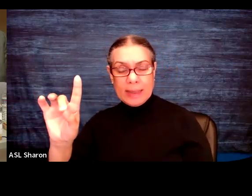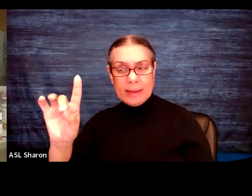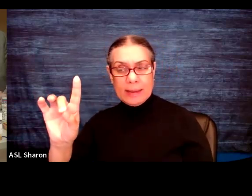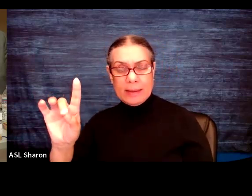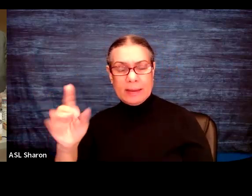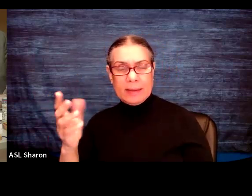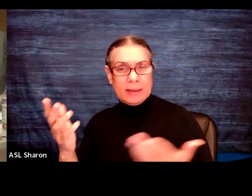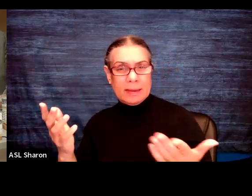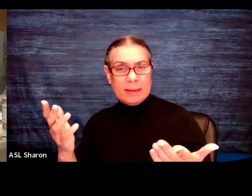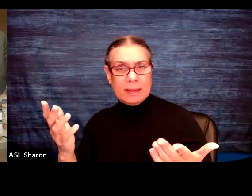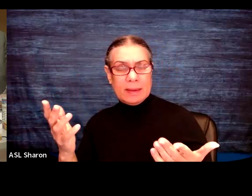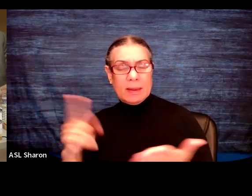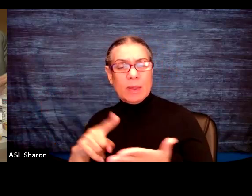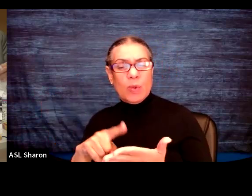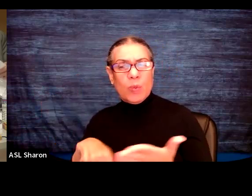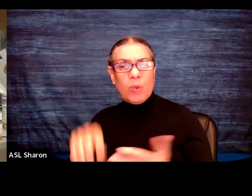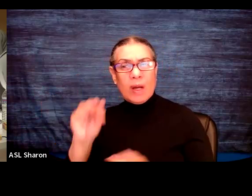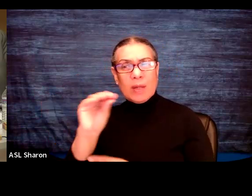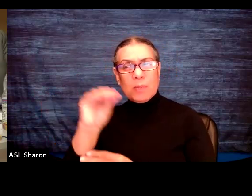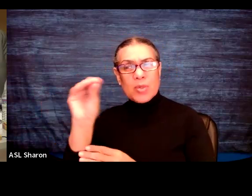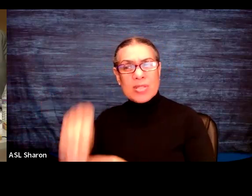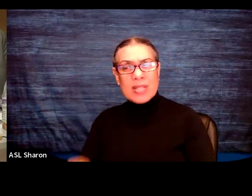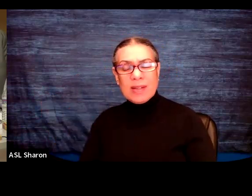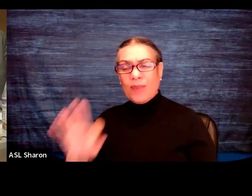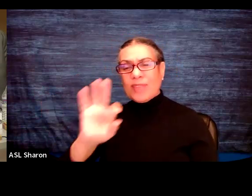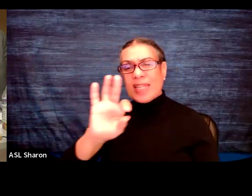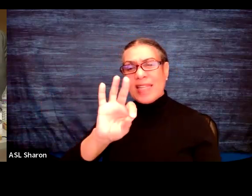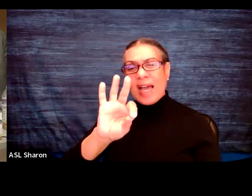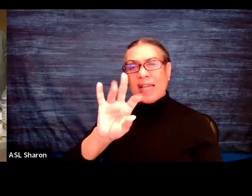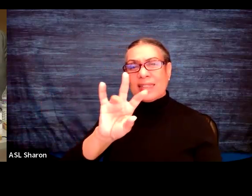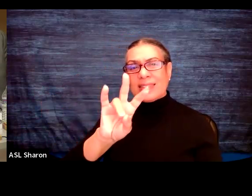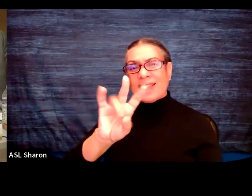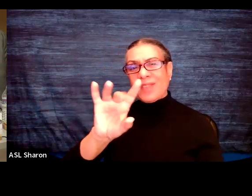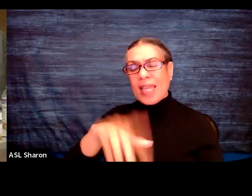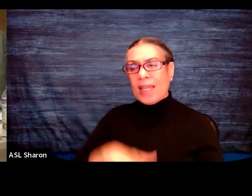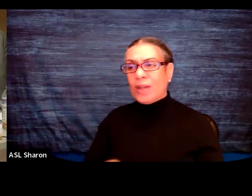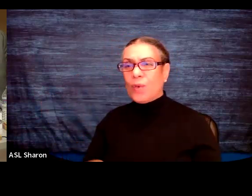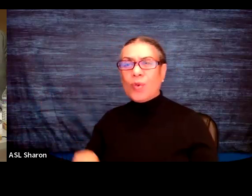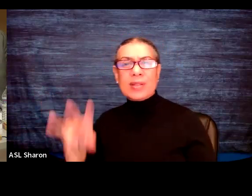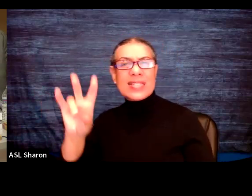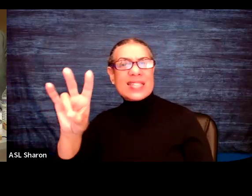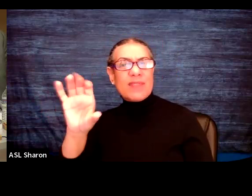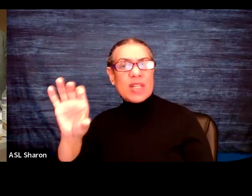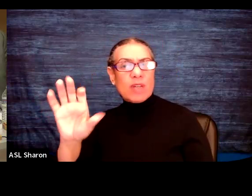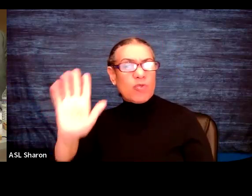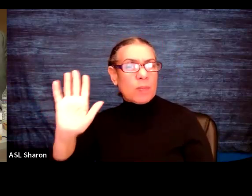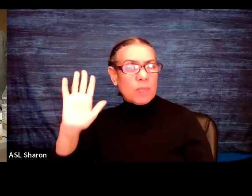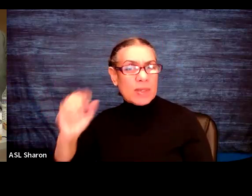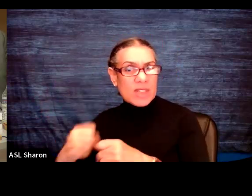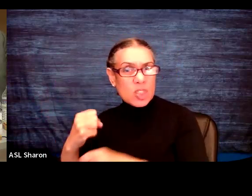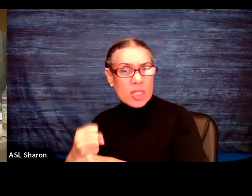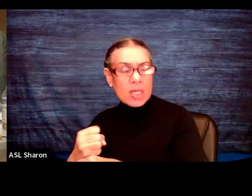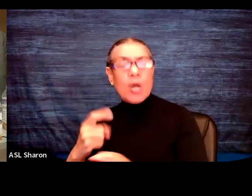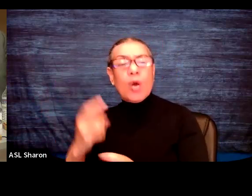wondering what particular percentage of the 978 and then 700 from previous years is